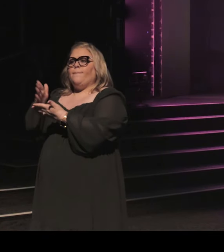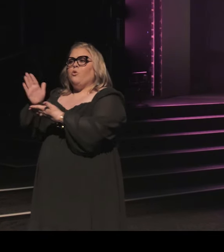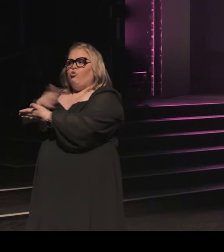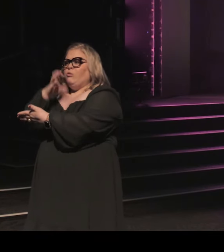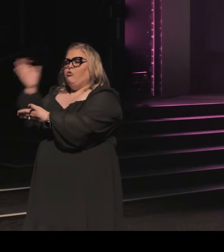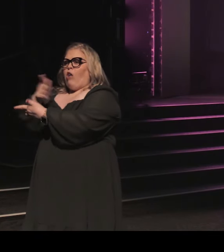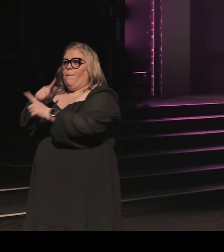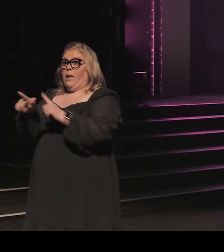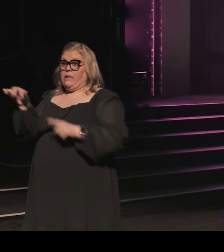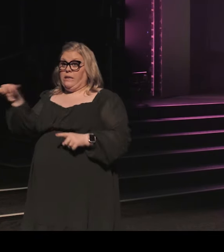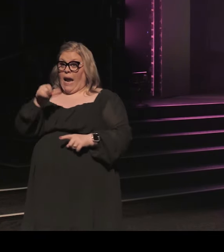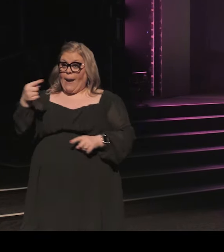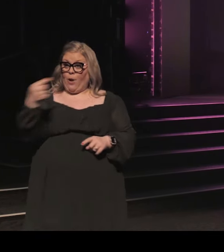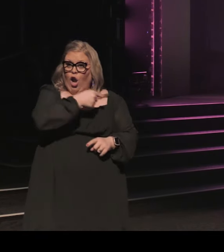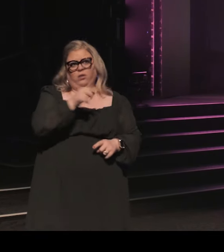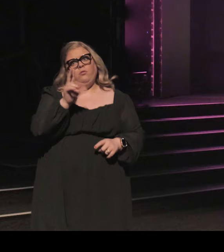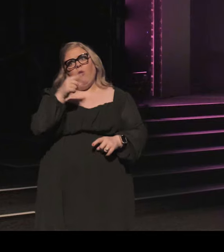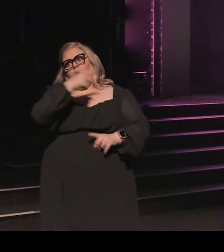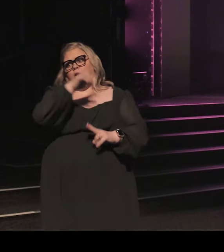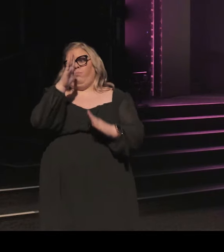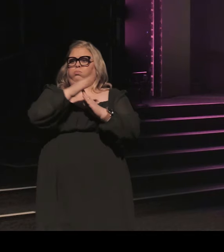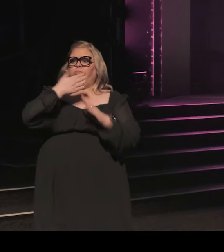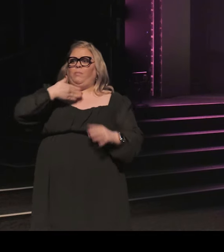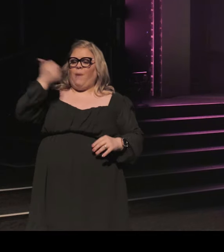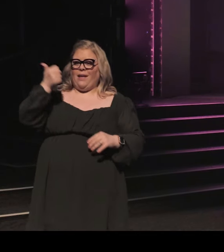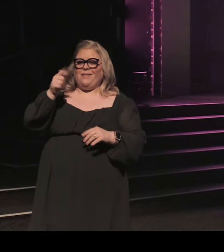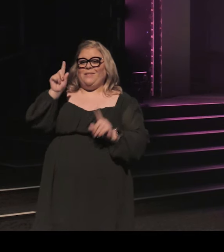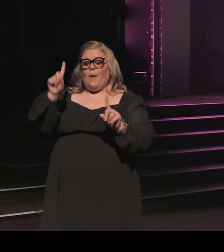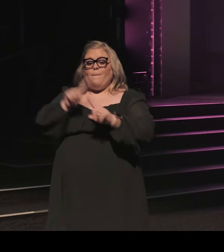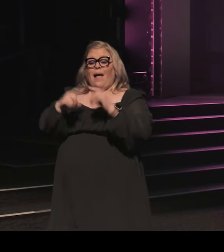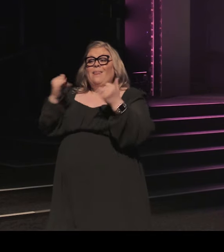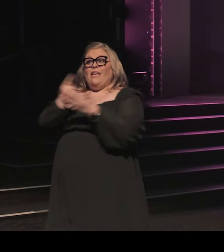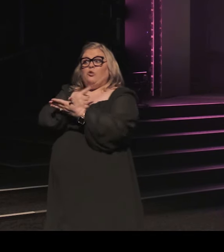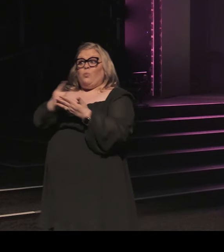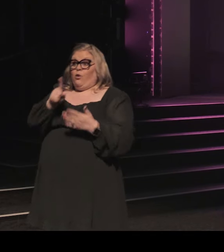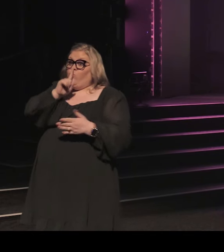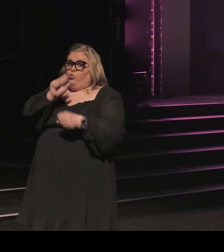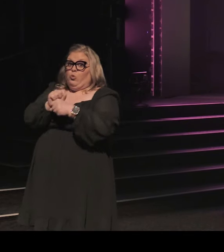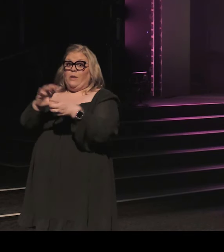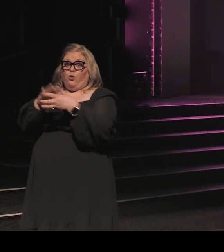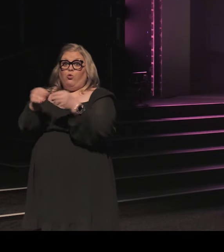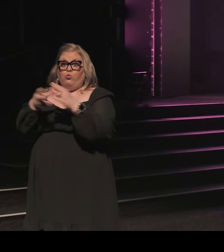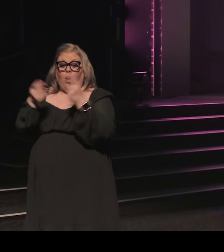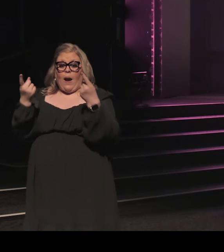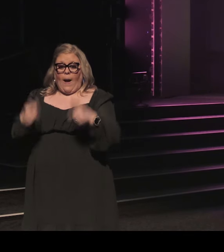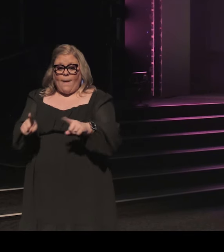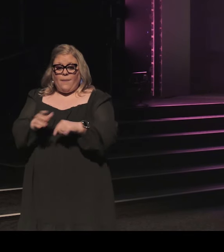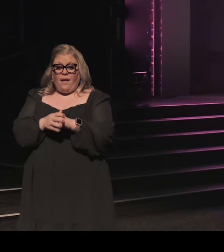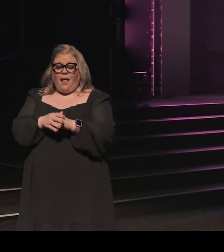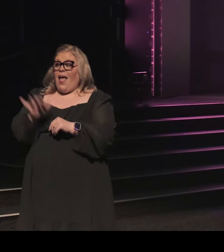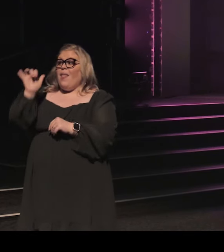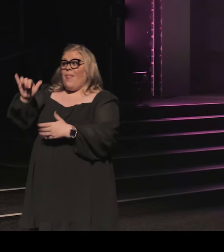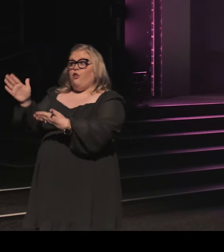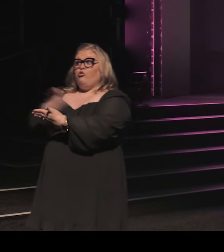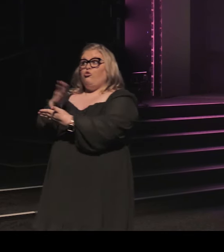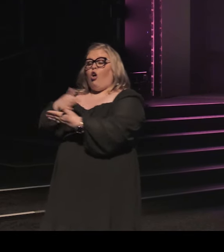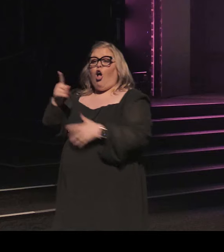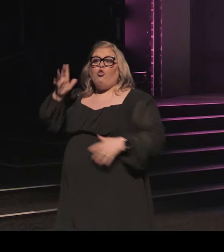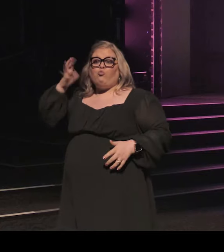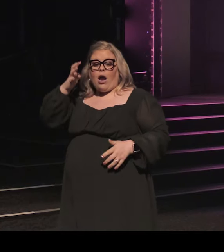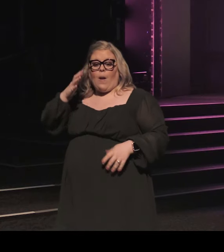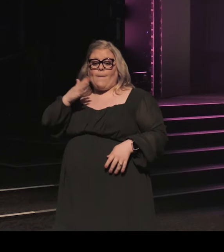that good, but it's my version of it. But this week, true story, this week, that song came on the radio, and my